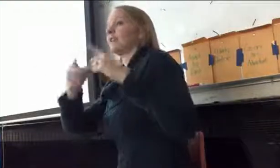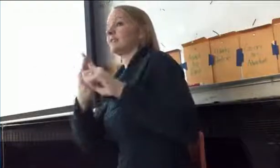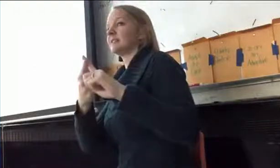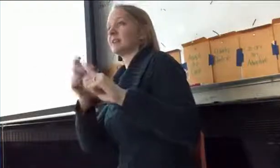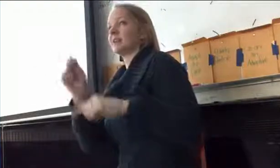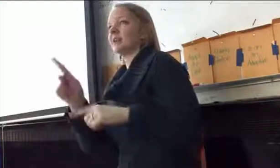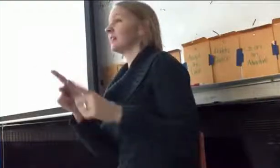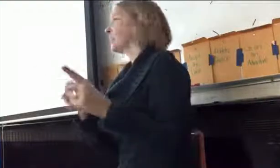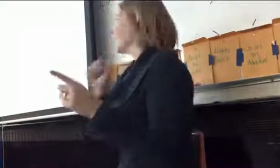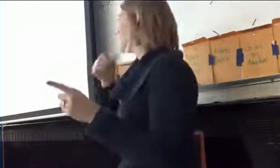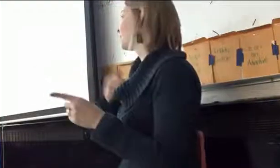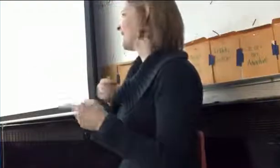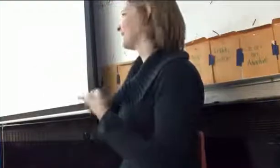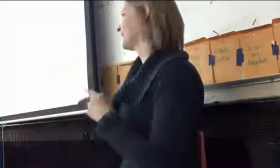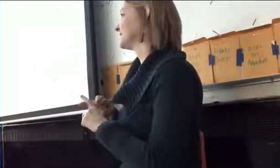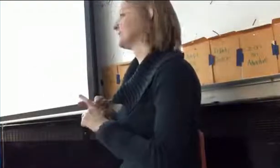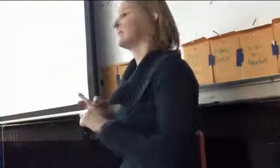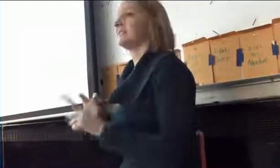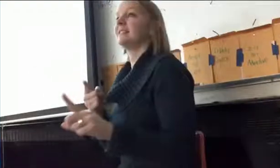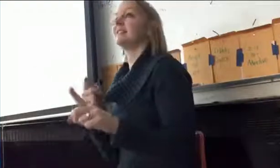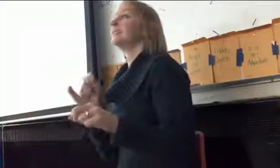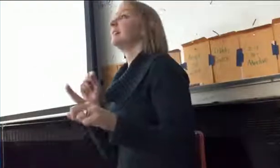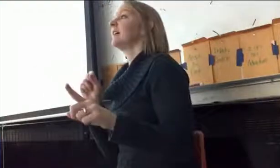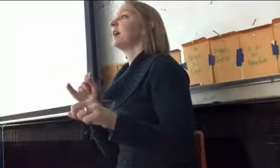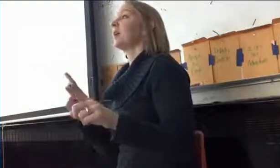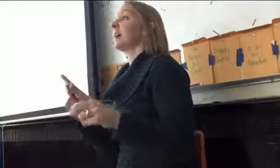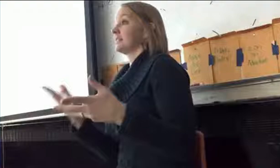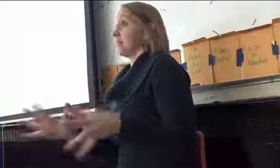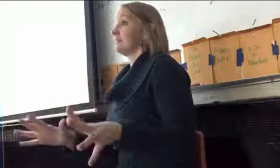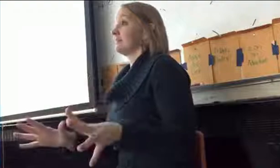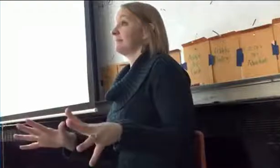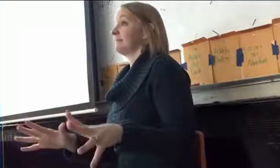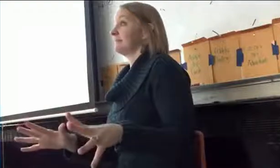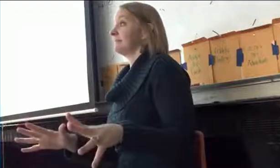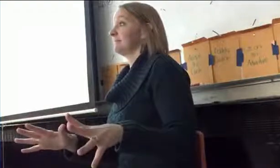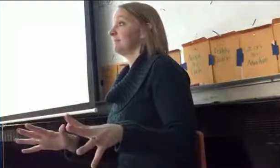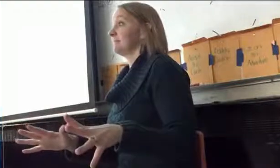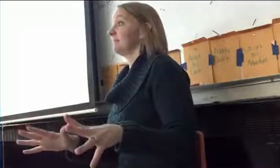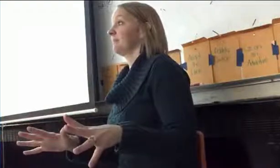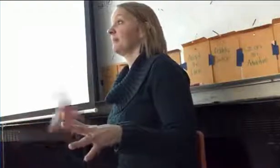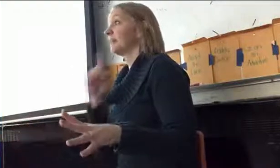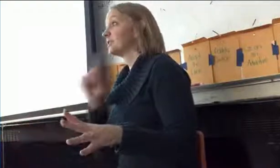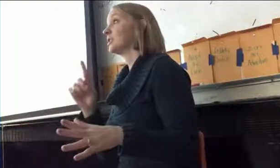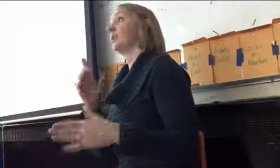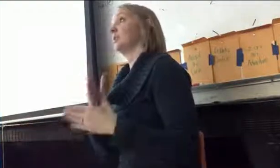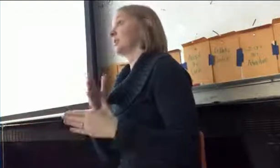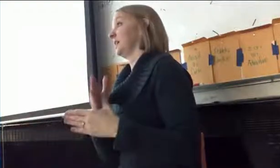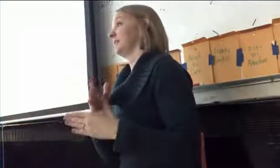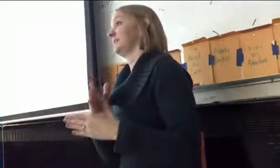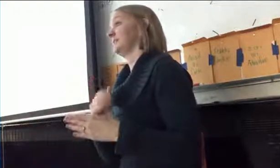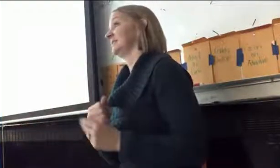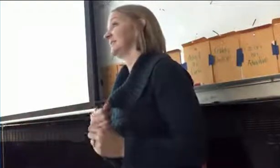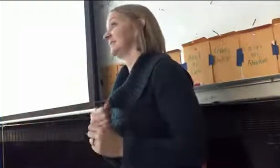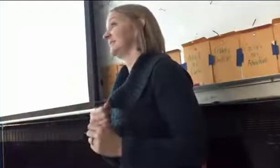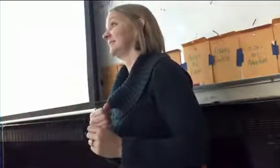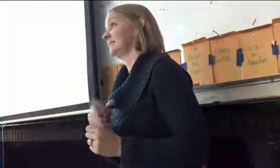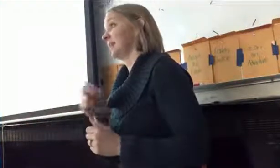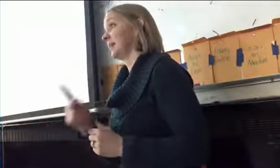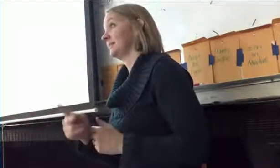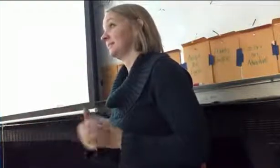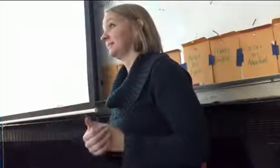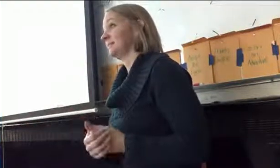Okay? So, okay, stop. It's so annoying.